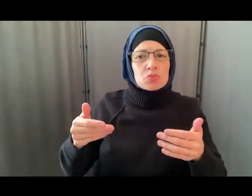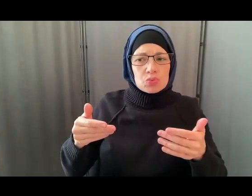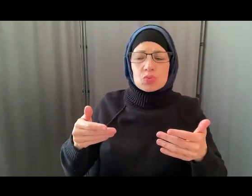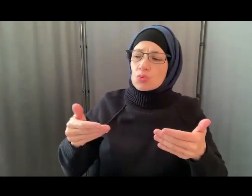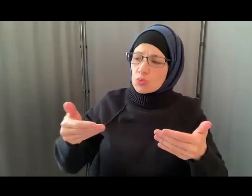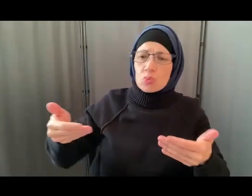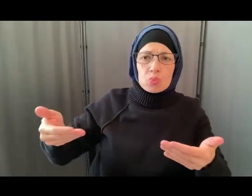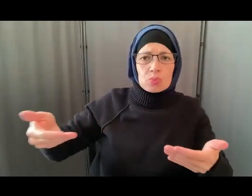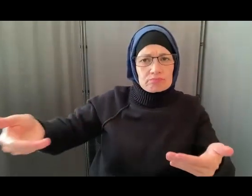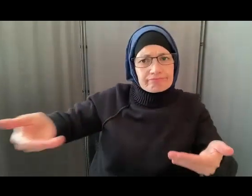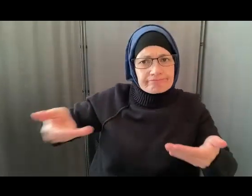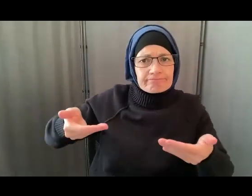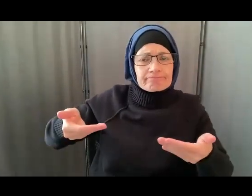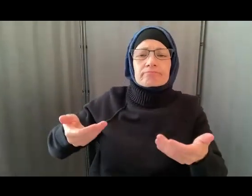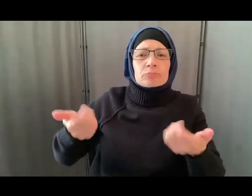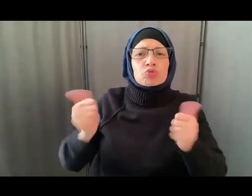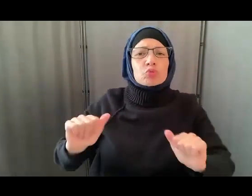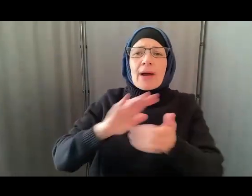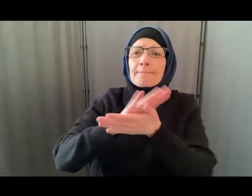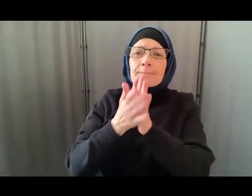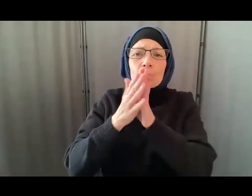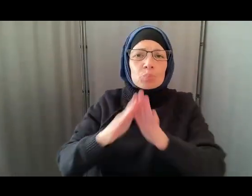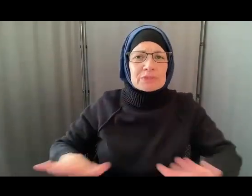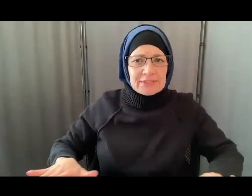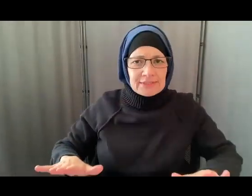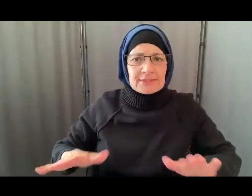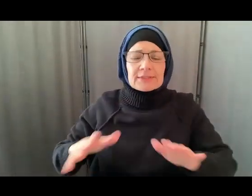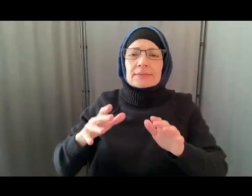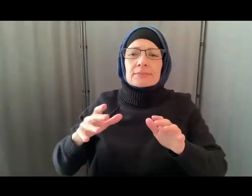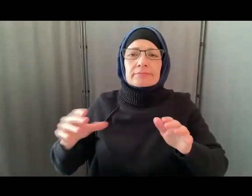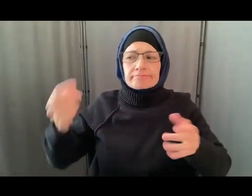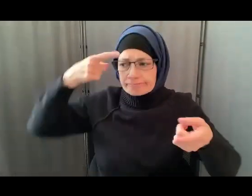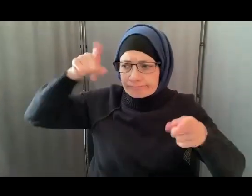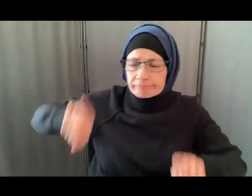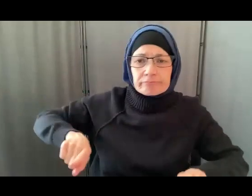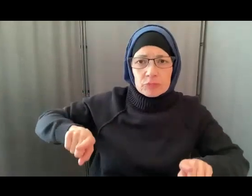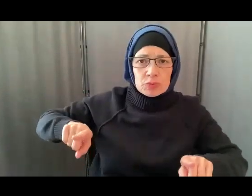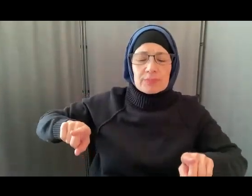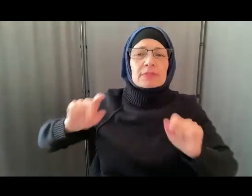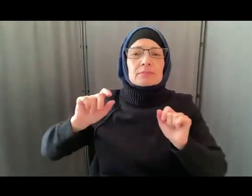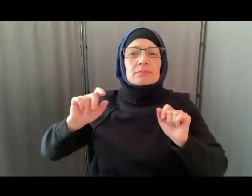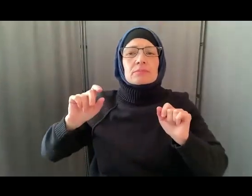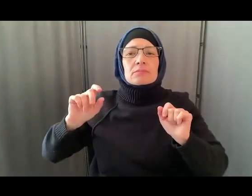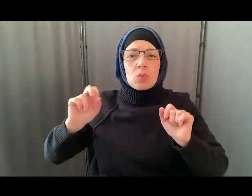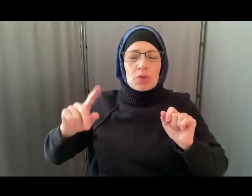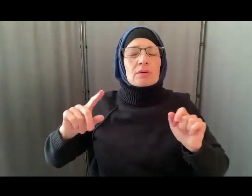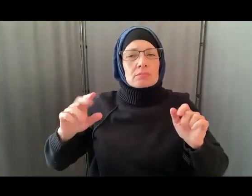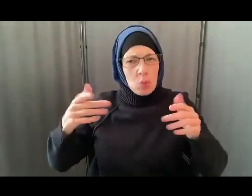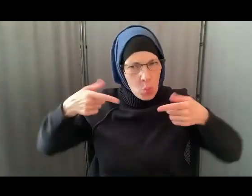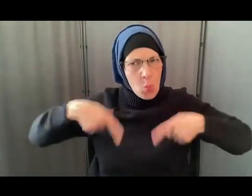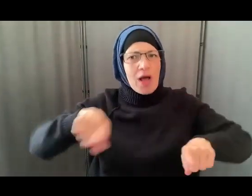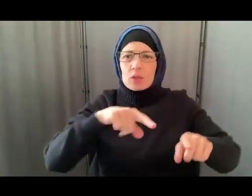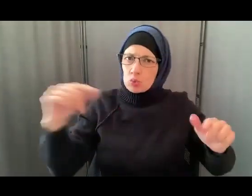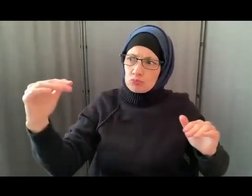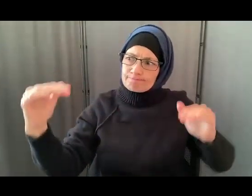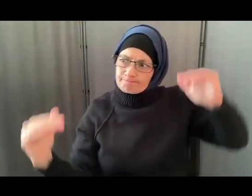while you are having the upper hand, and Allah is with you, and Allah will